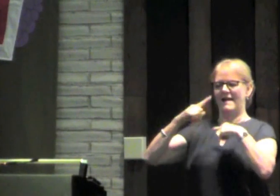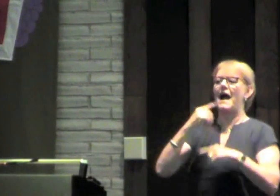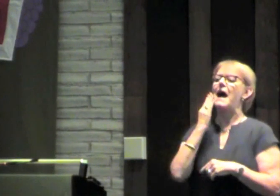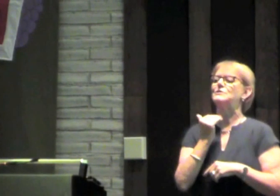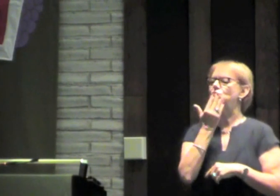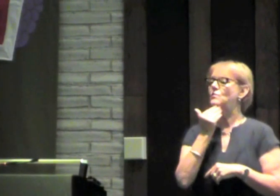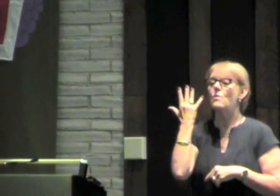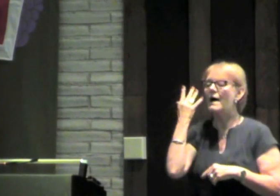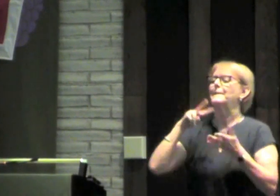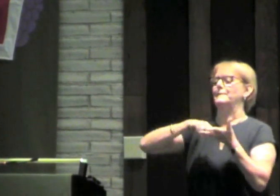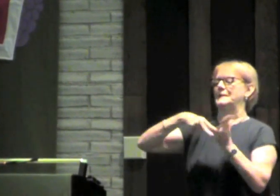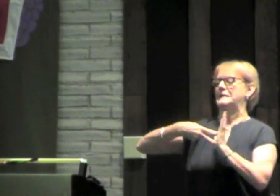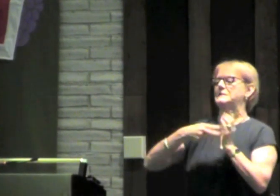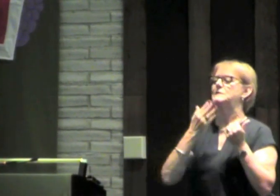than we do.